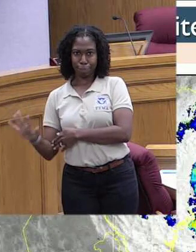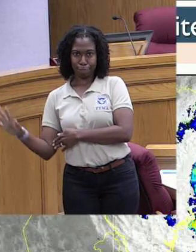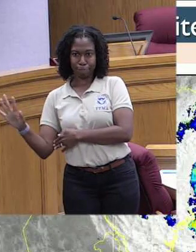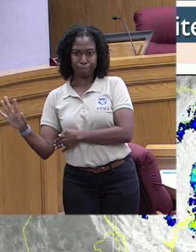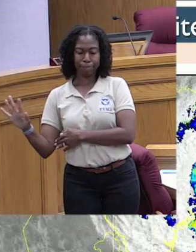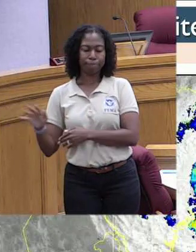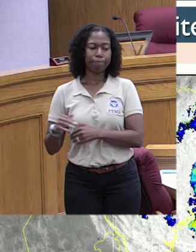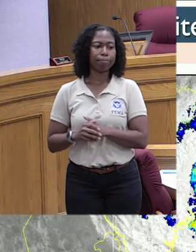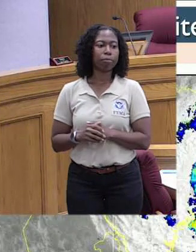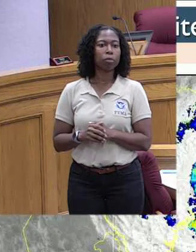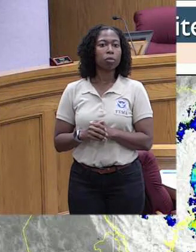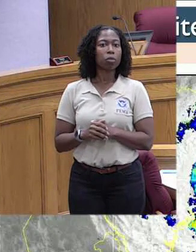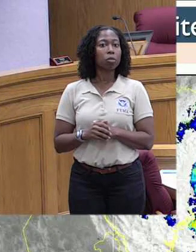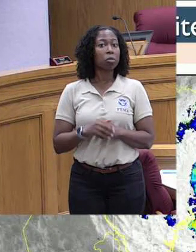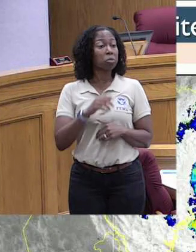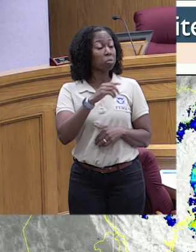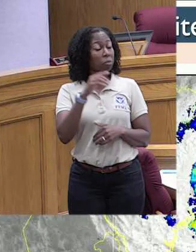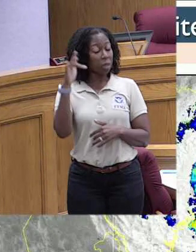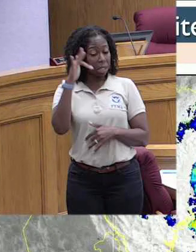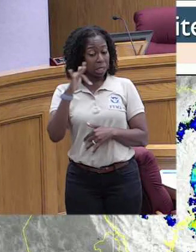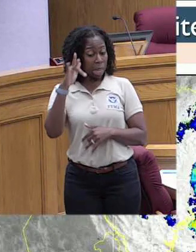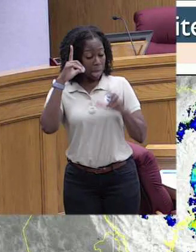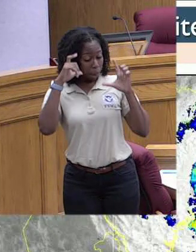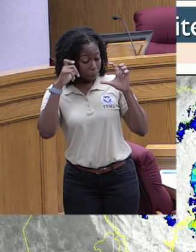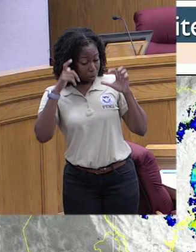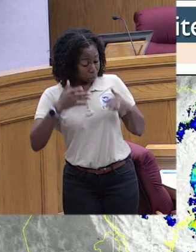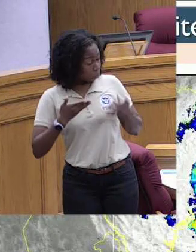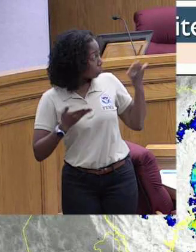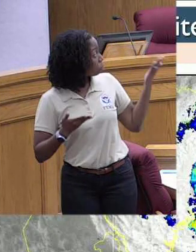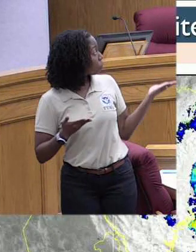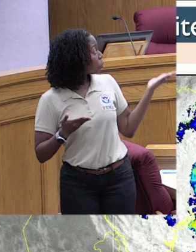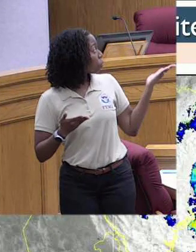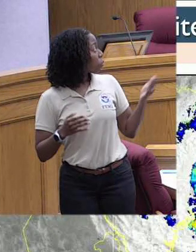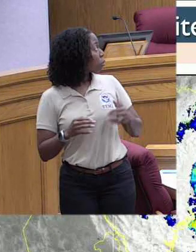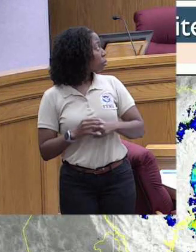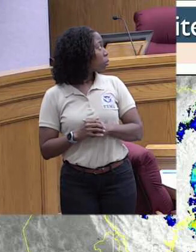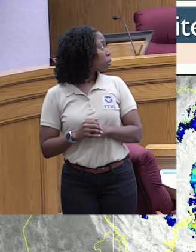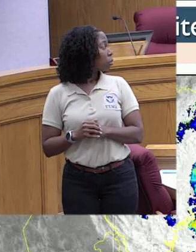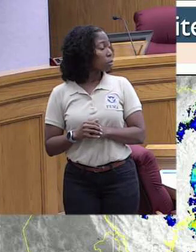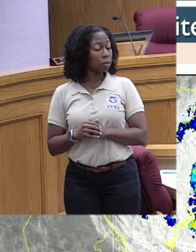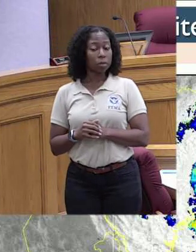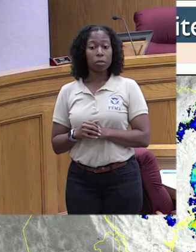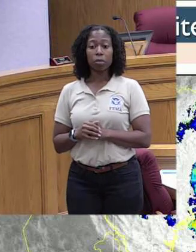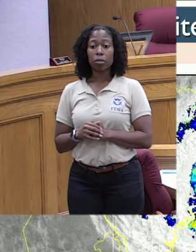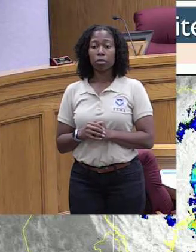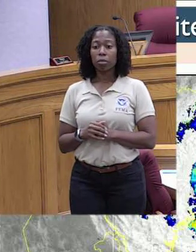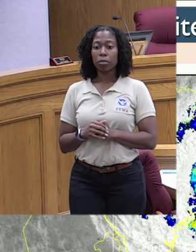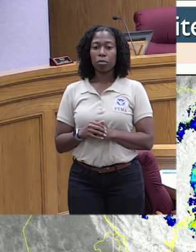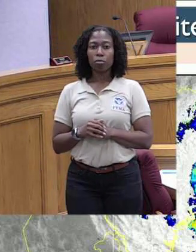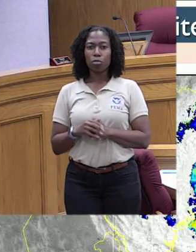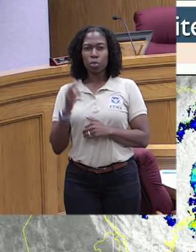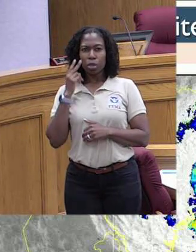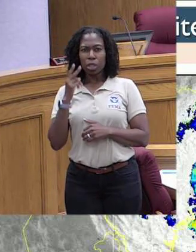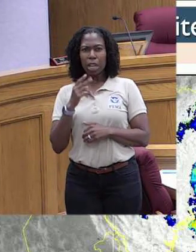Here's what it looks like on satellite this afternoon. There's really just one little blob of convection, or the